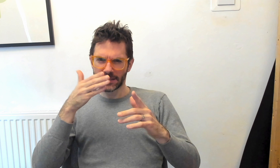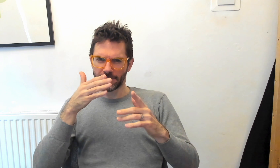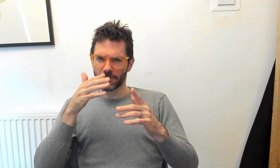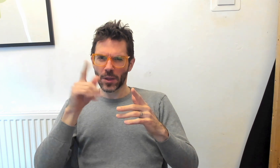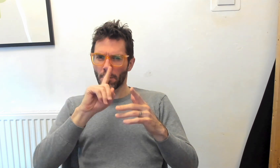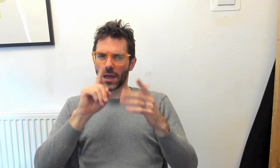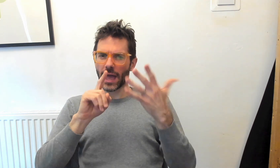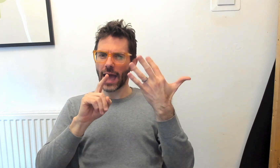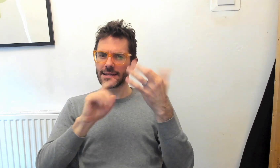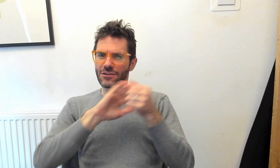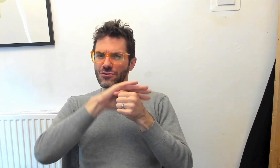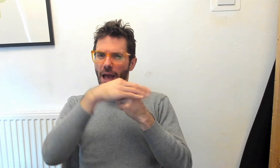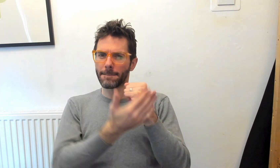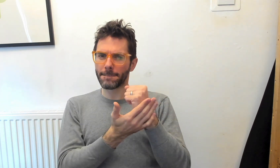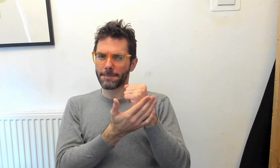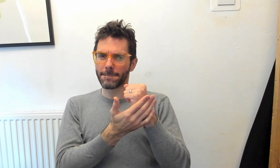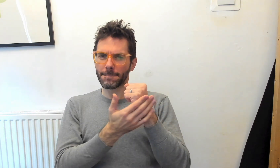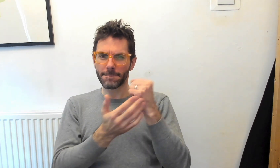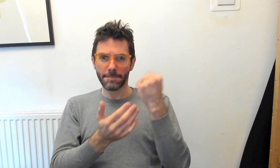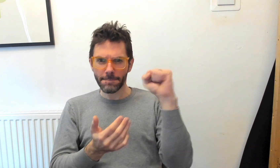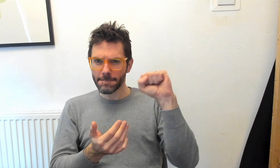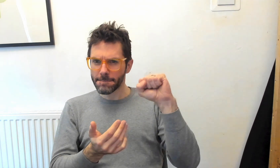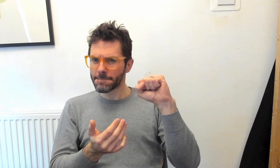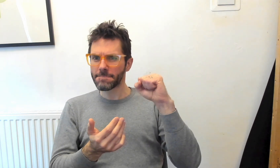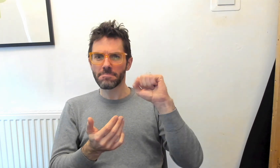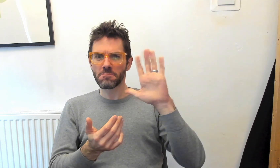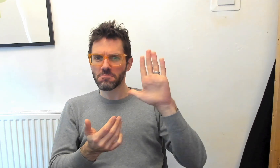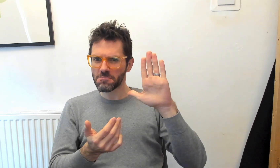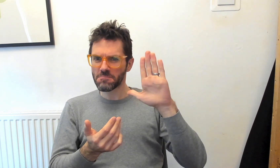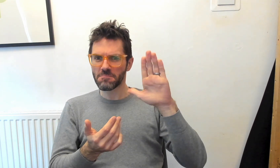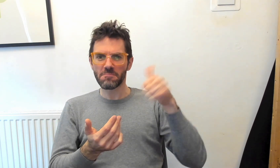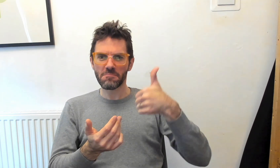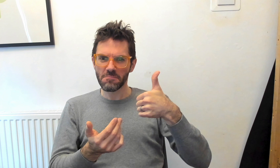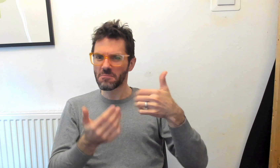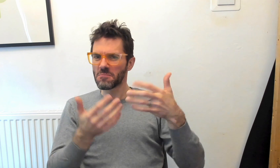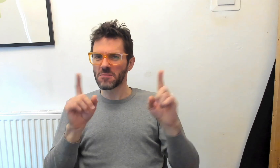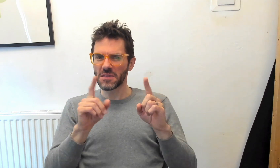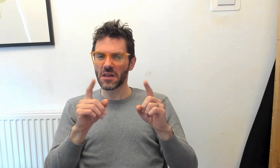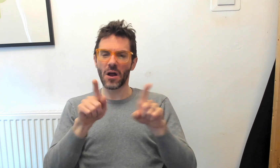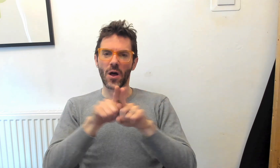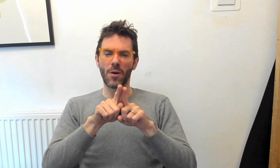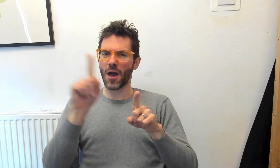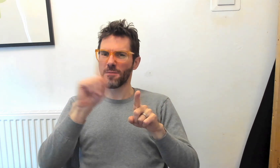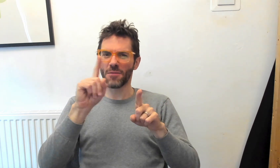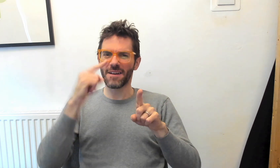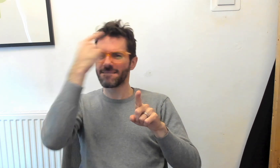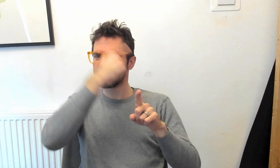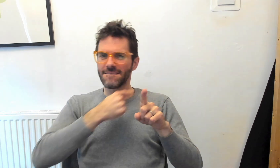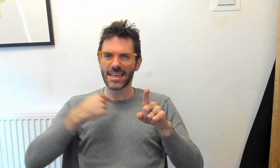first identify hand shapes that are used. Closed hand shape, open hand shape, thumbs up, for example. Then